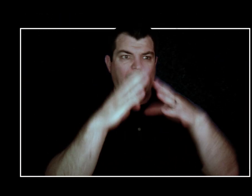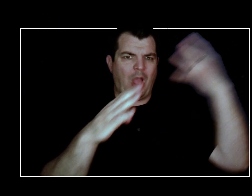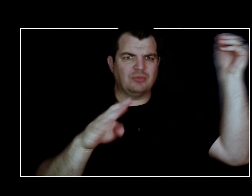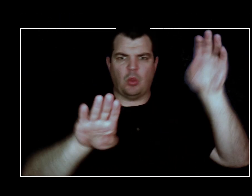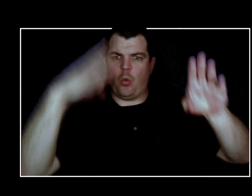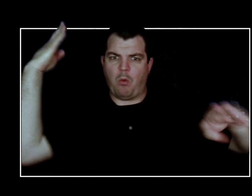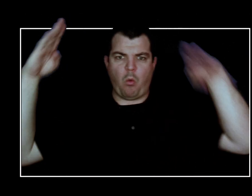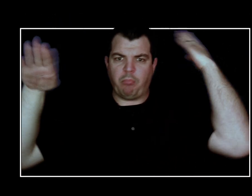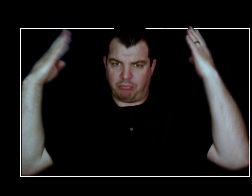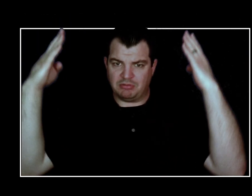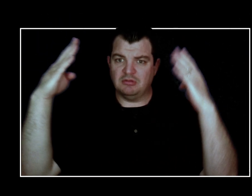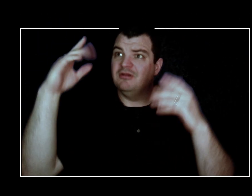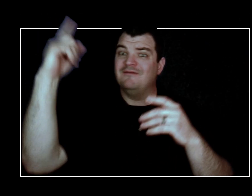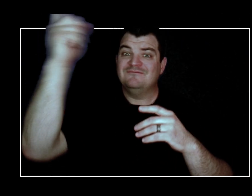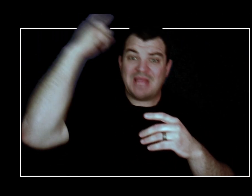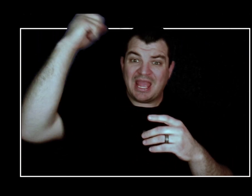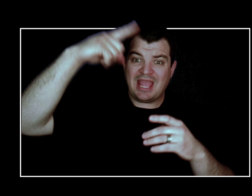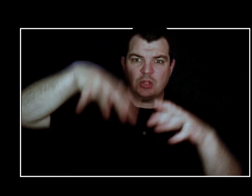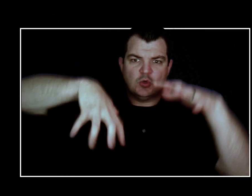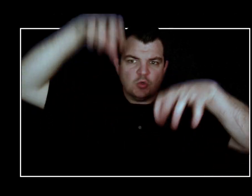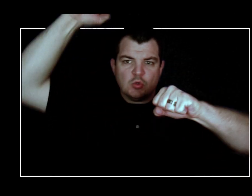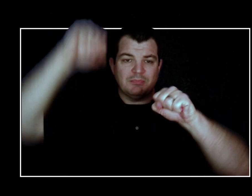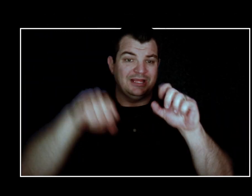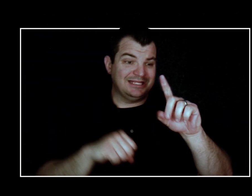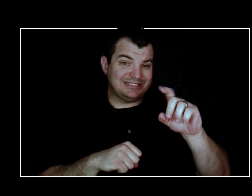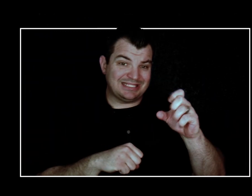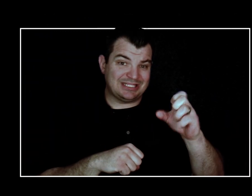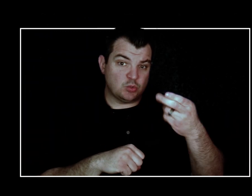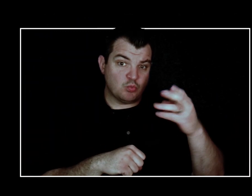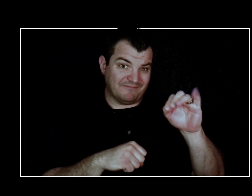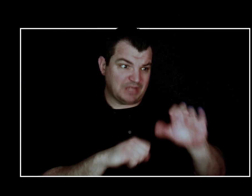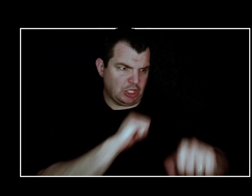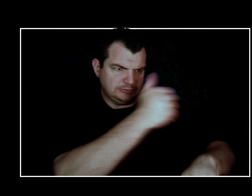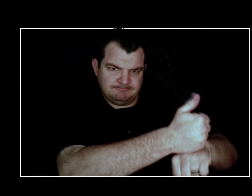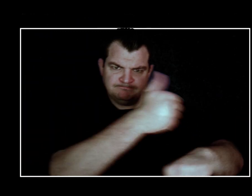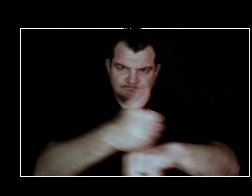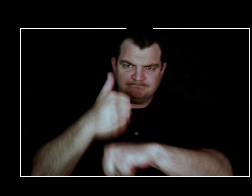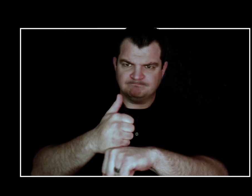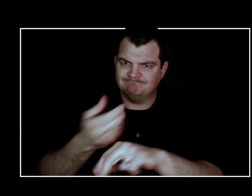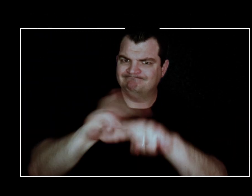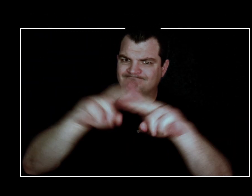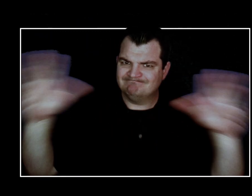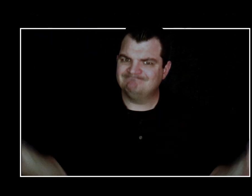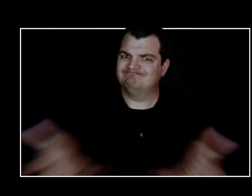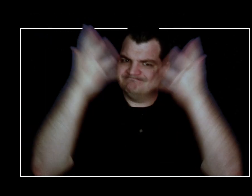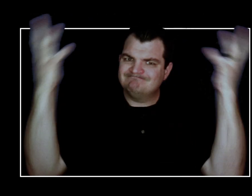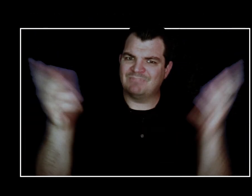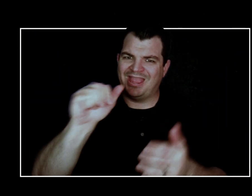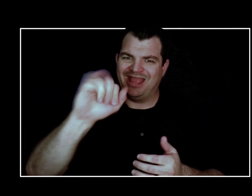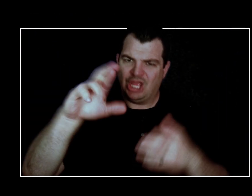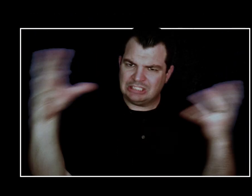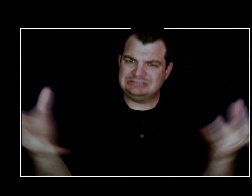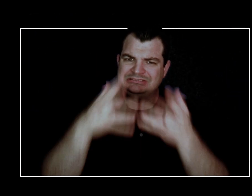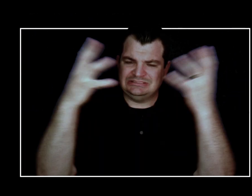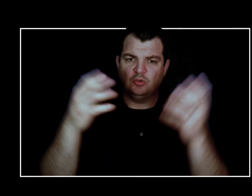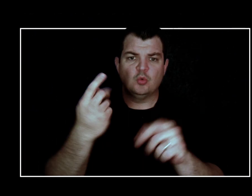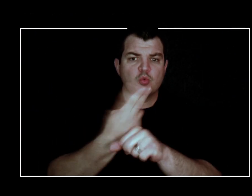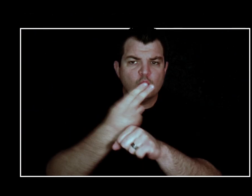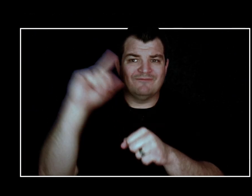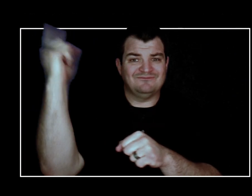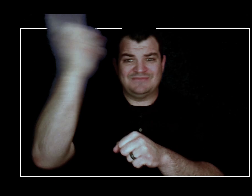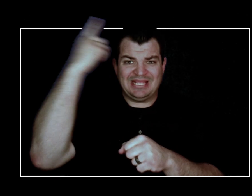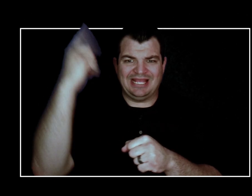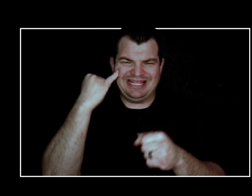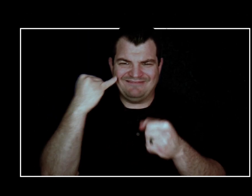doors to the outside and use fans and dehumidifiers to increase the movement of air. Only use fans